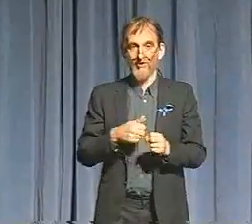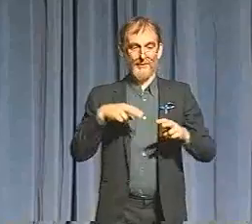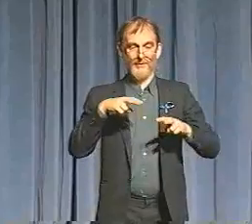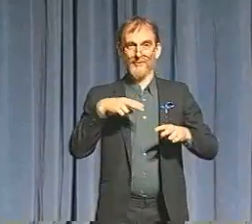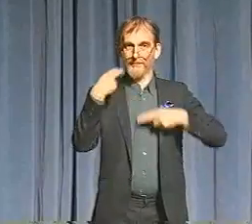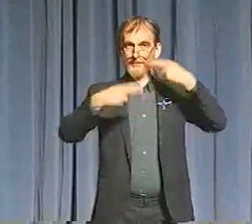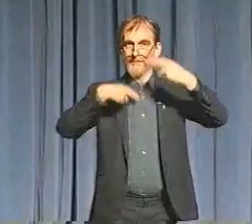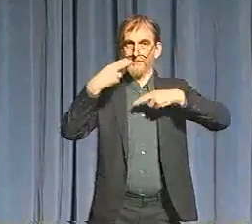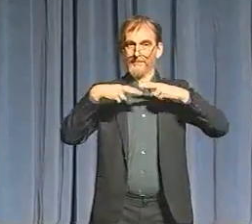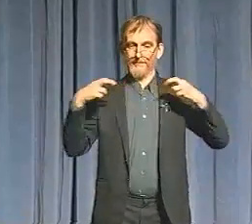every year